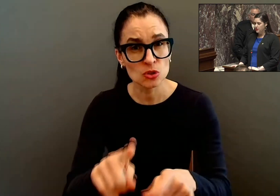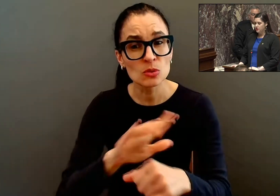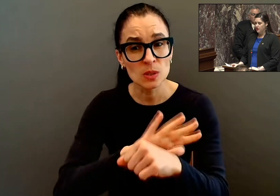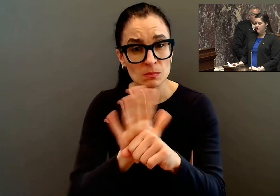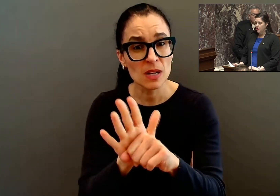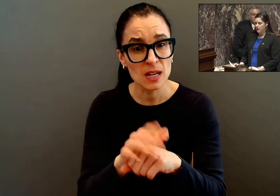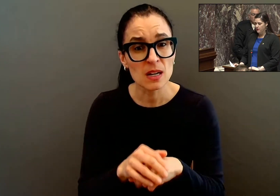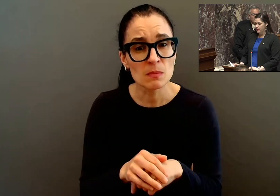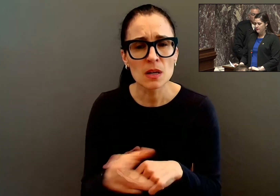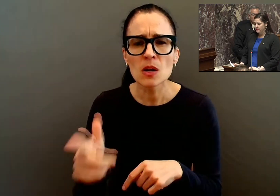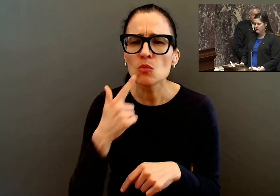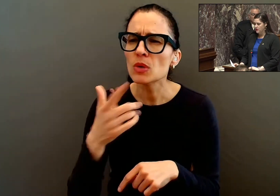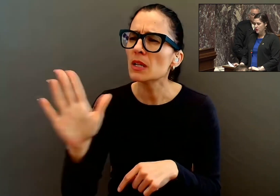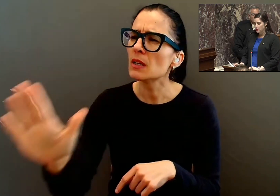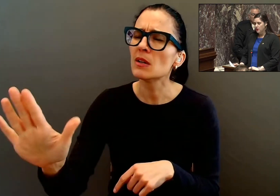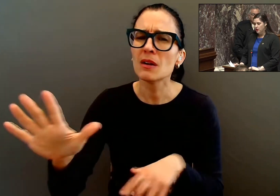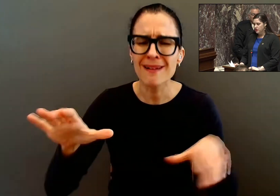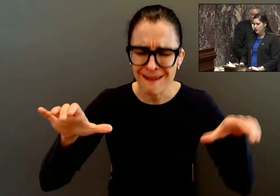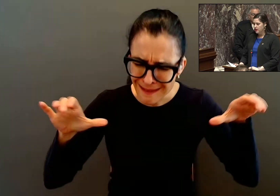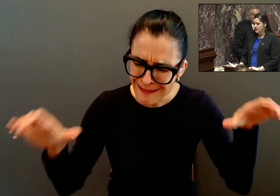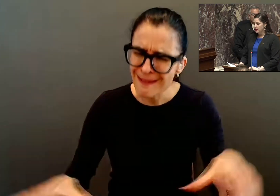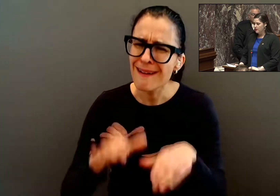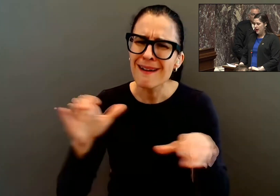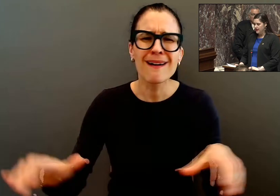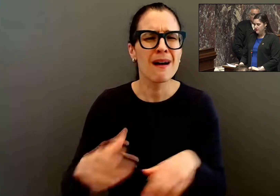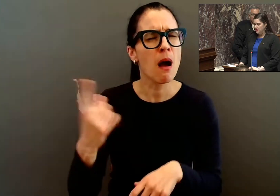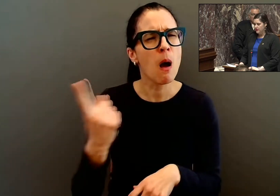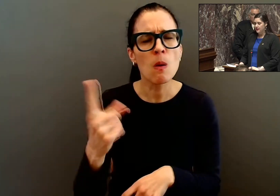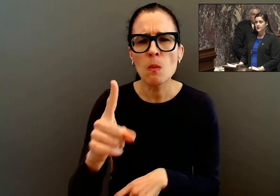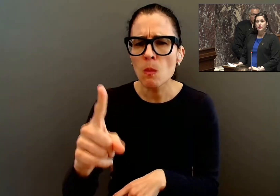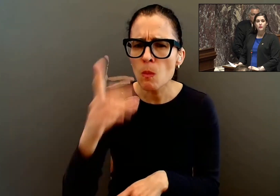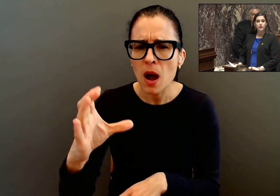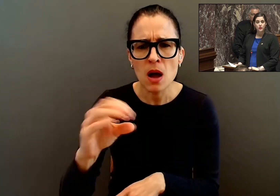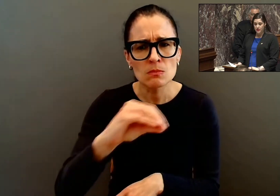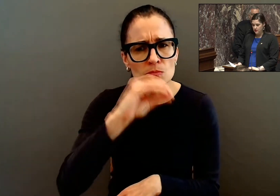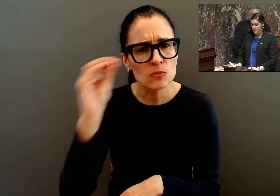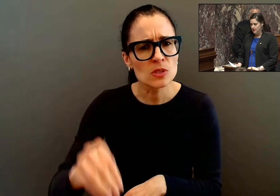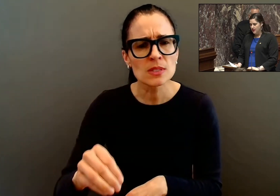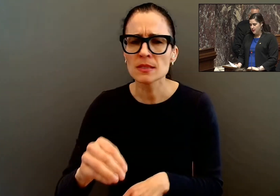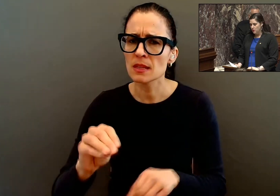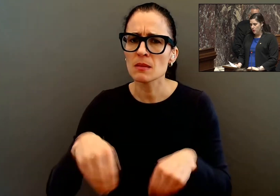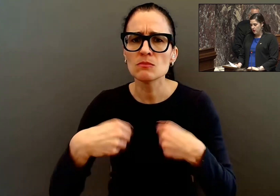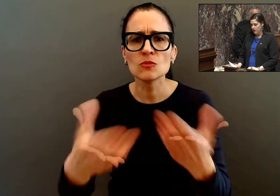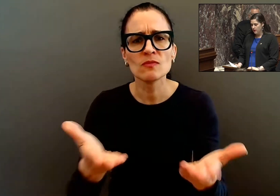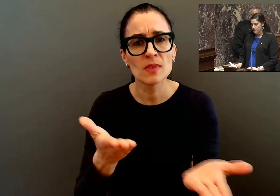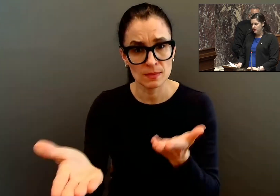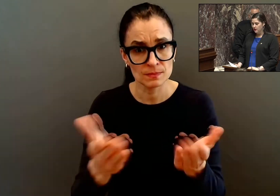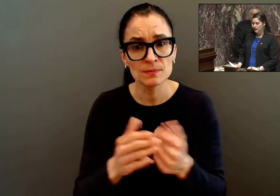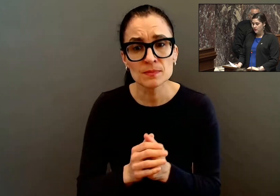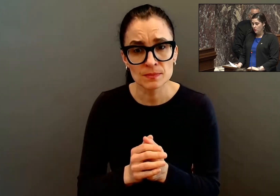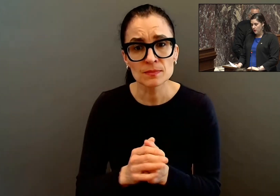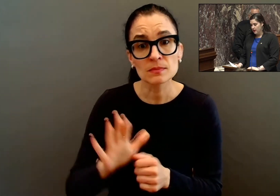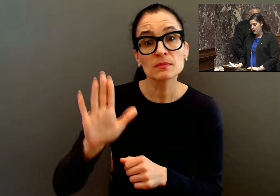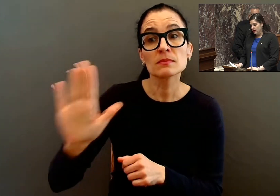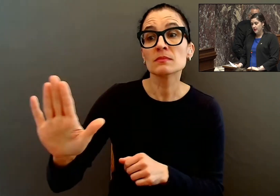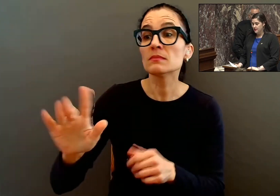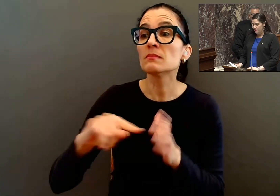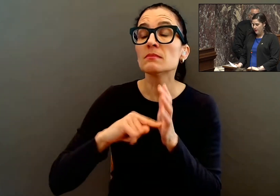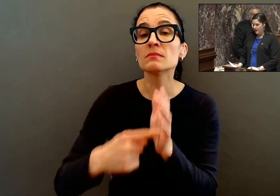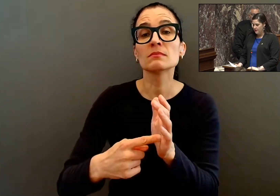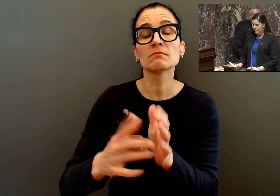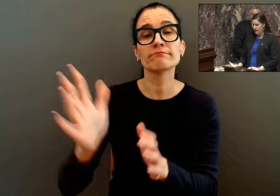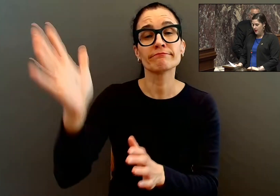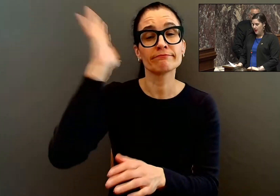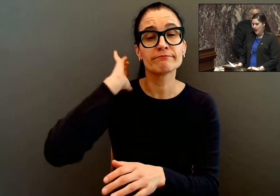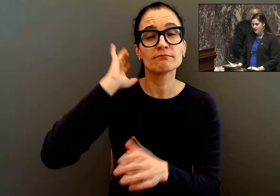people she served through her union. Her journey as a Labour activist began as a summer student, as a working clerk at